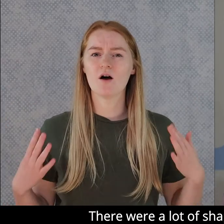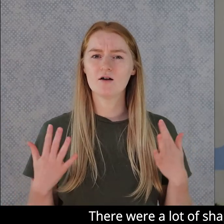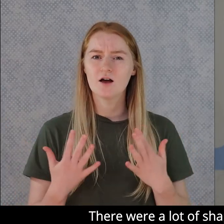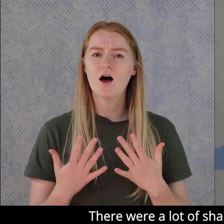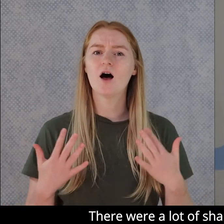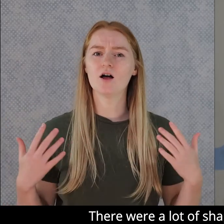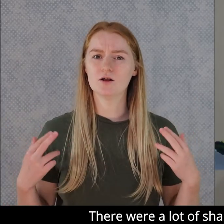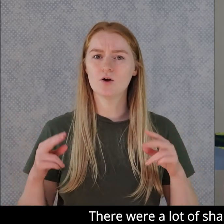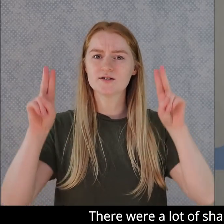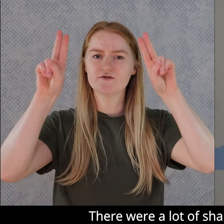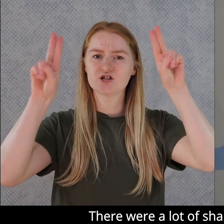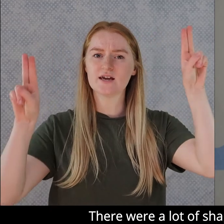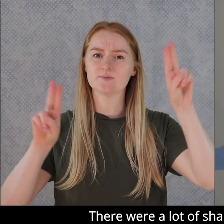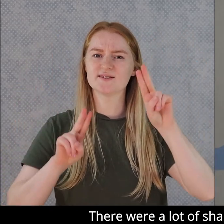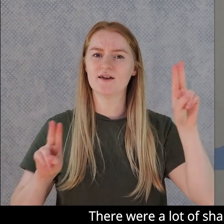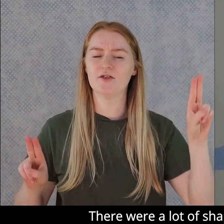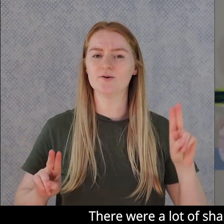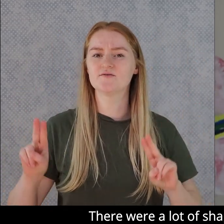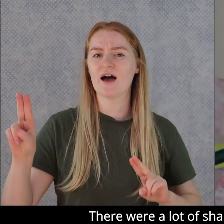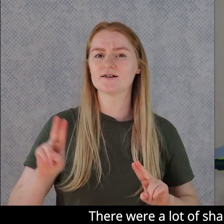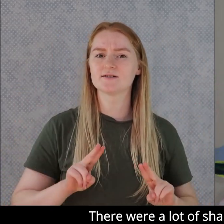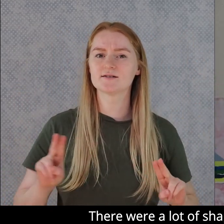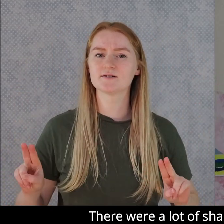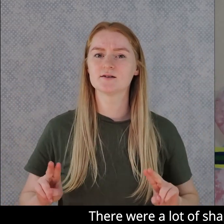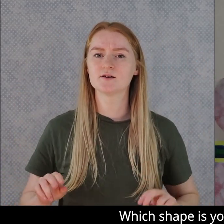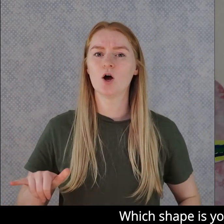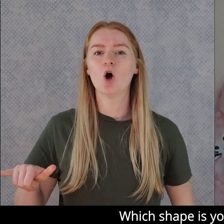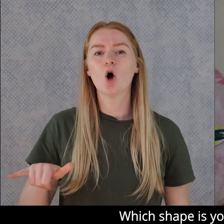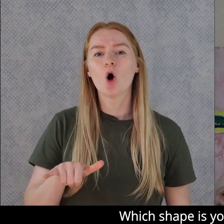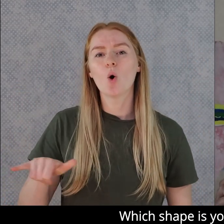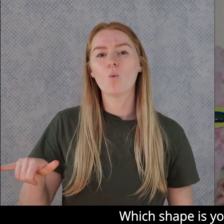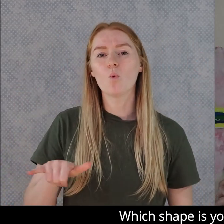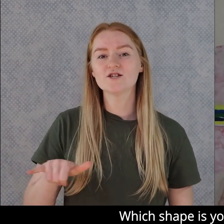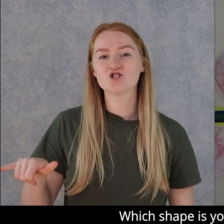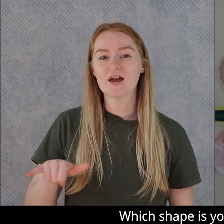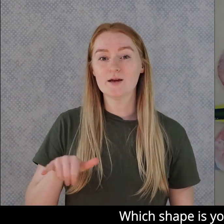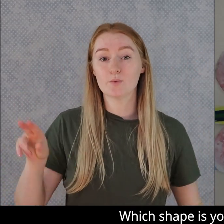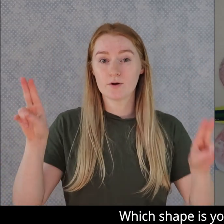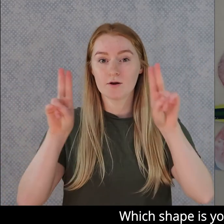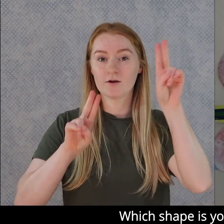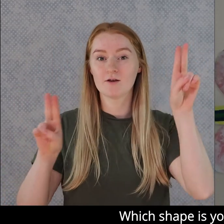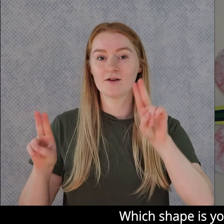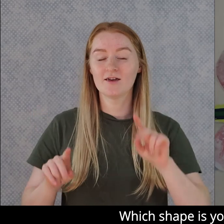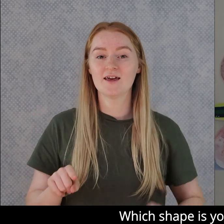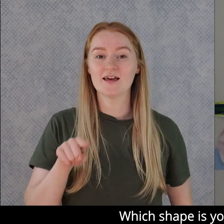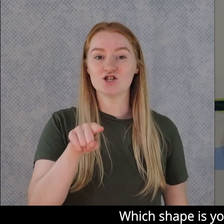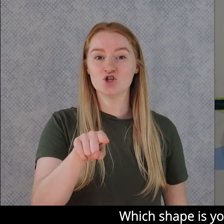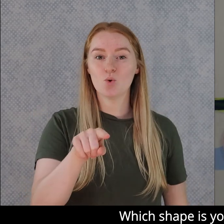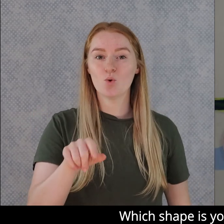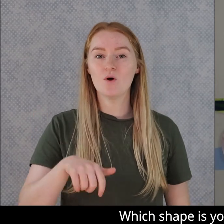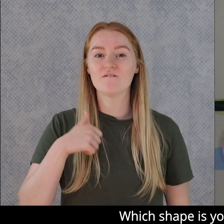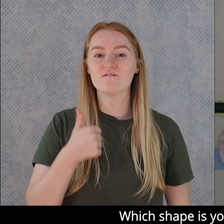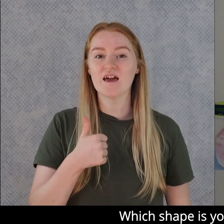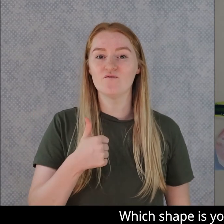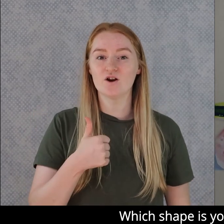There were a lot of shapes in those facts. Which shape is